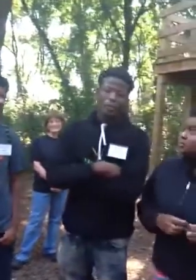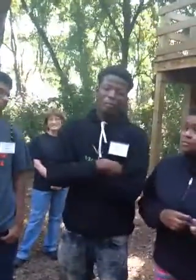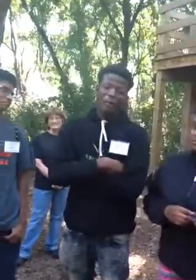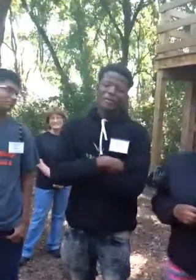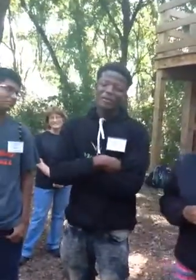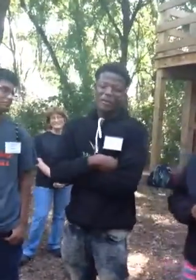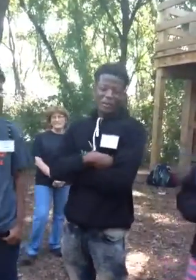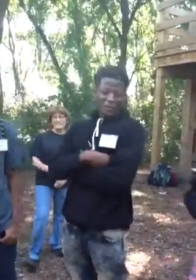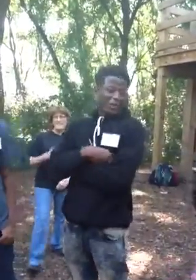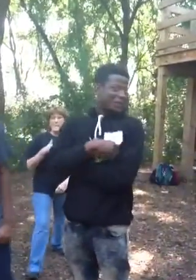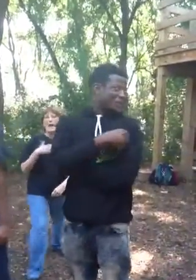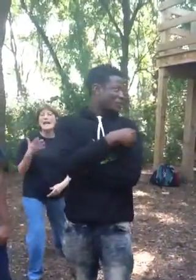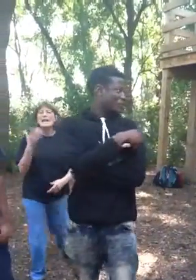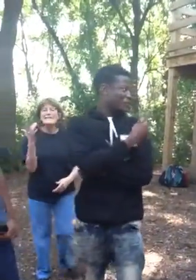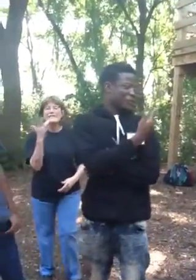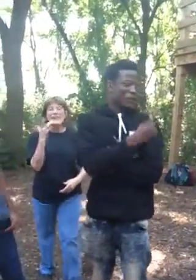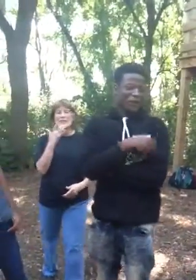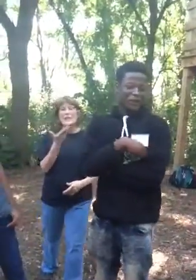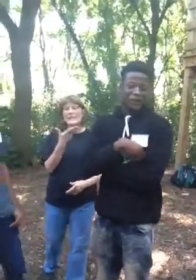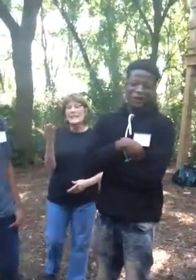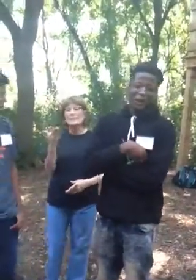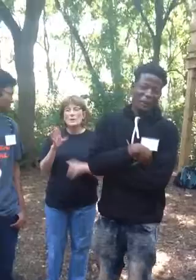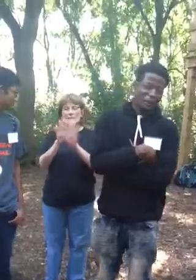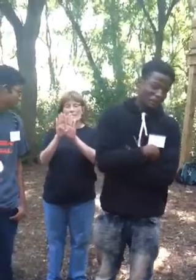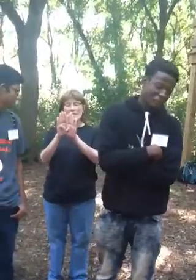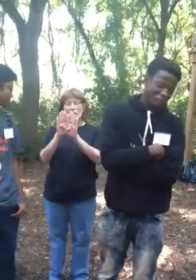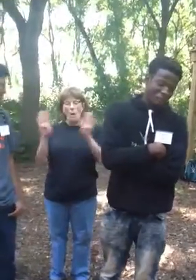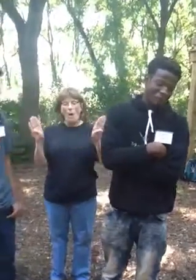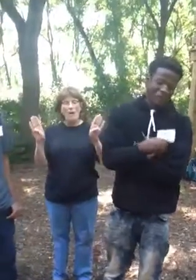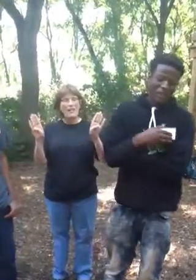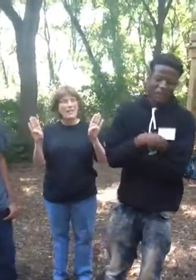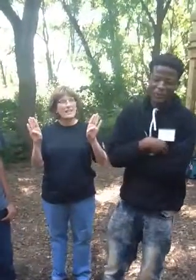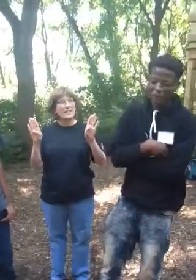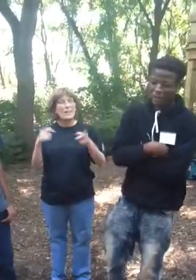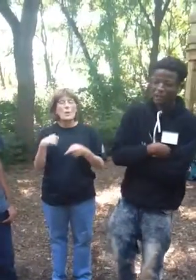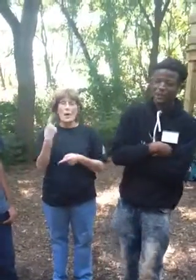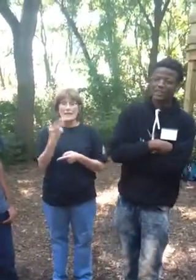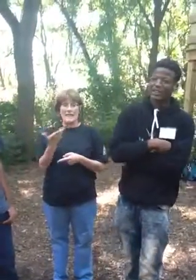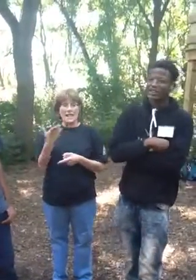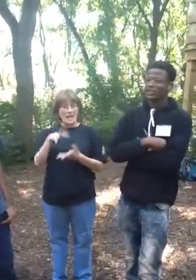My favorite thing was the wall. No. One thing I learned about was